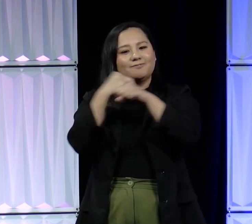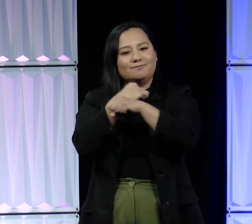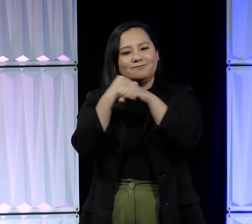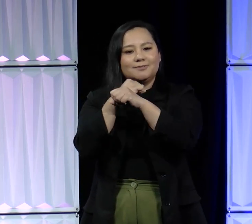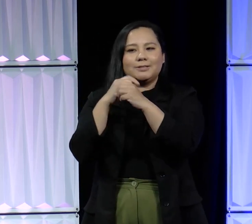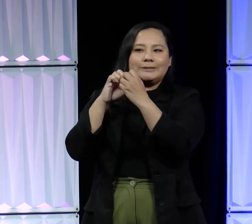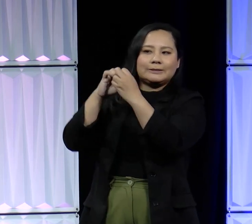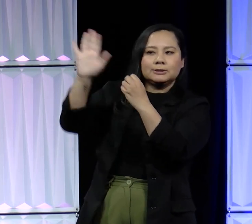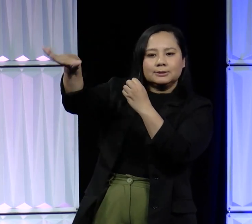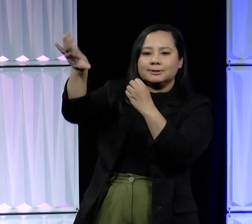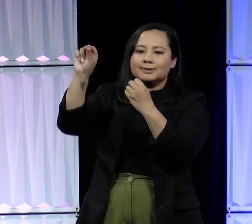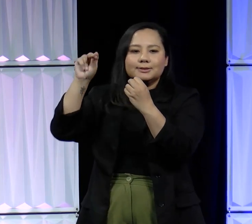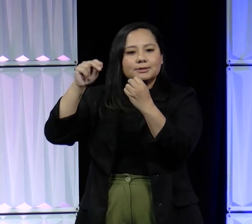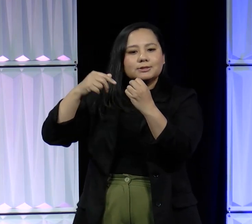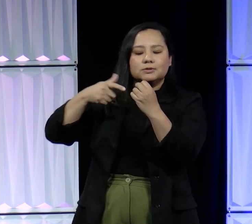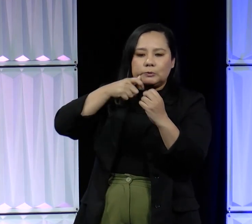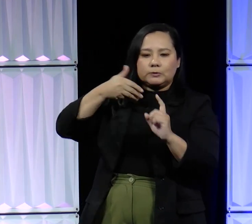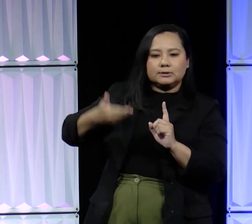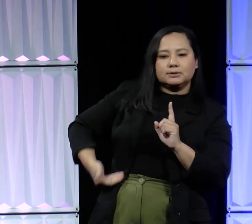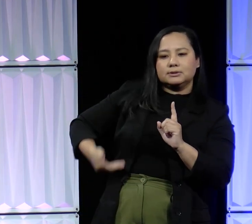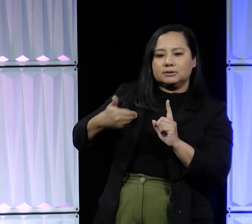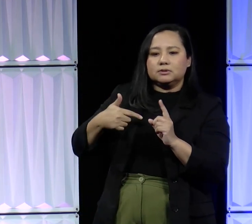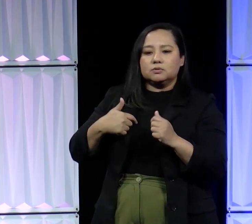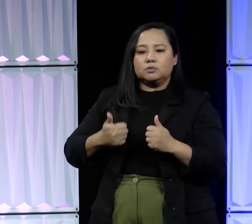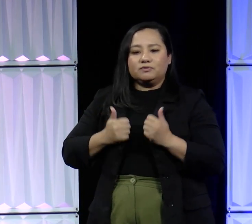survivor. But oh well.